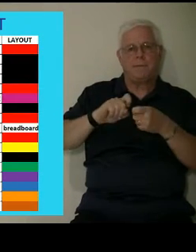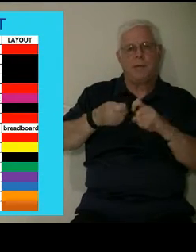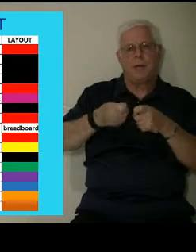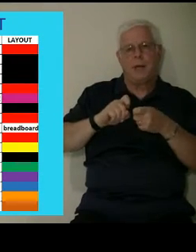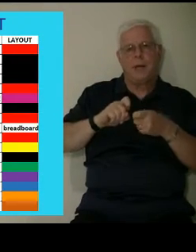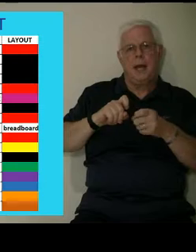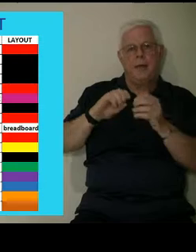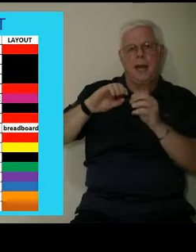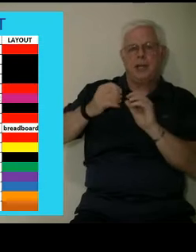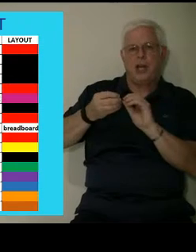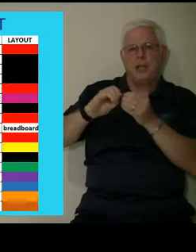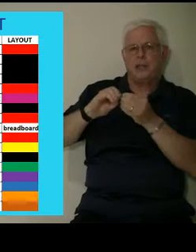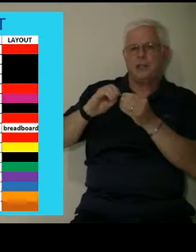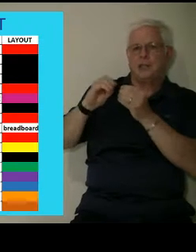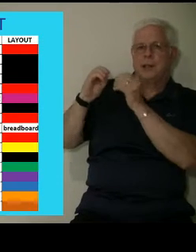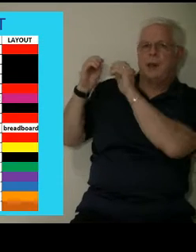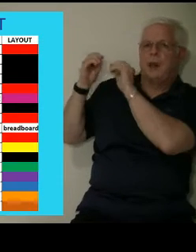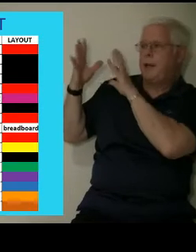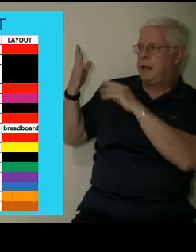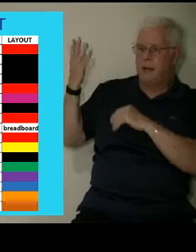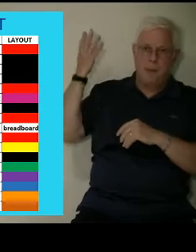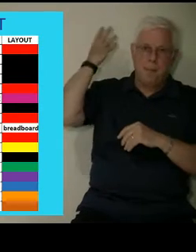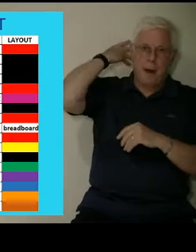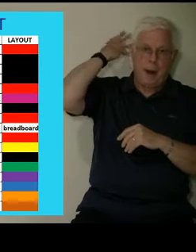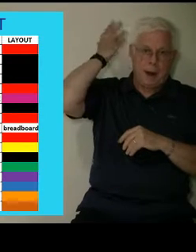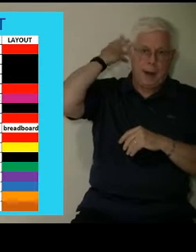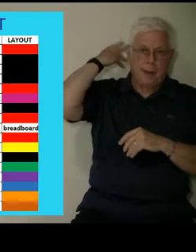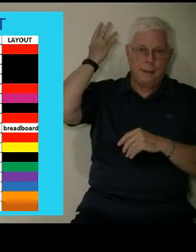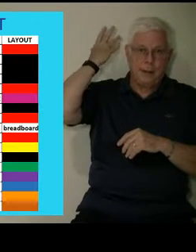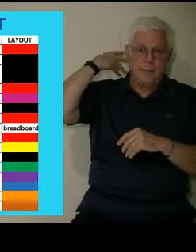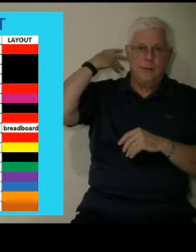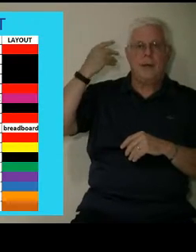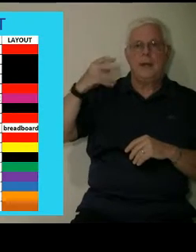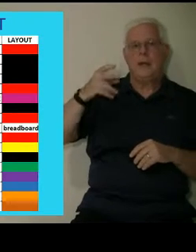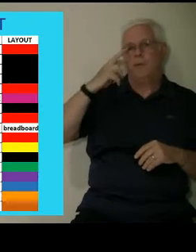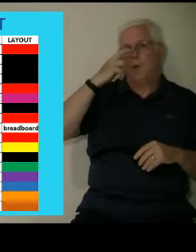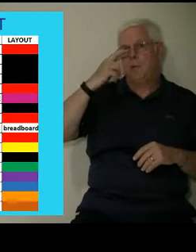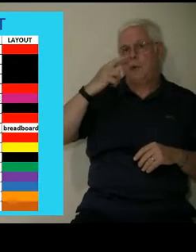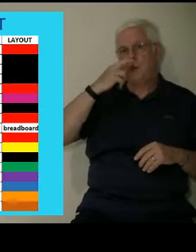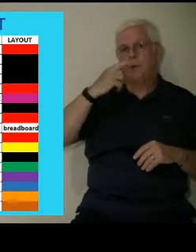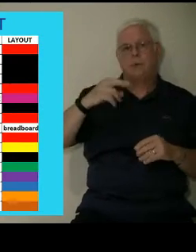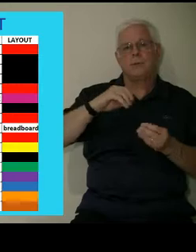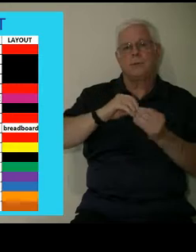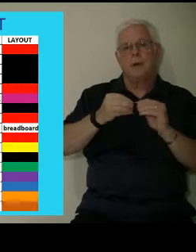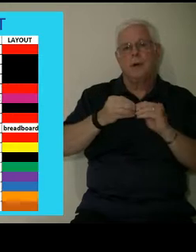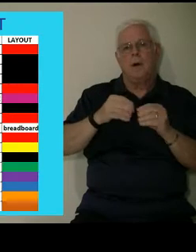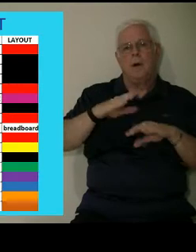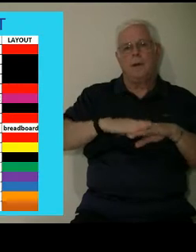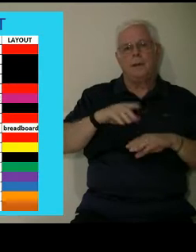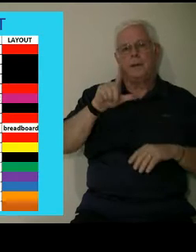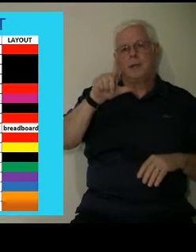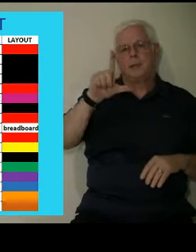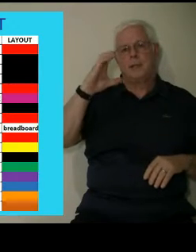forth, and that changes the lighting behind the Roman numerals on the